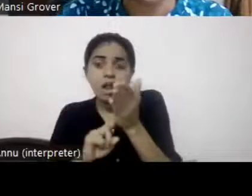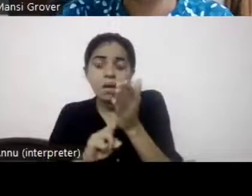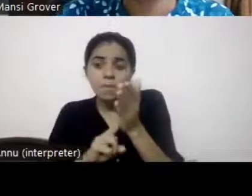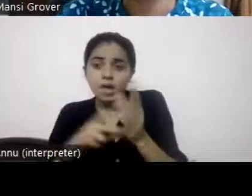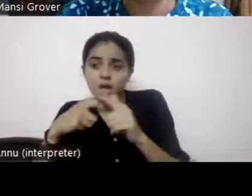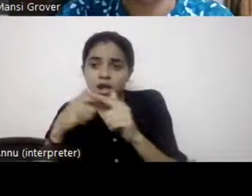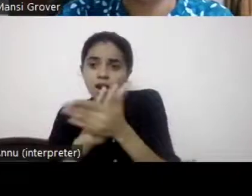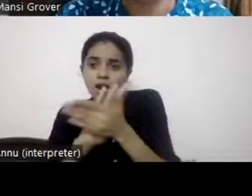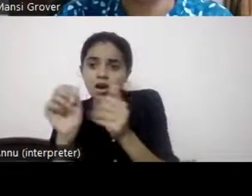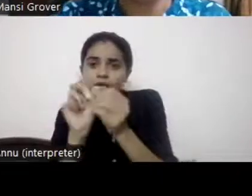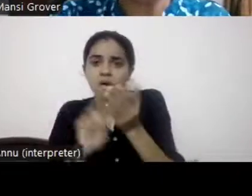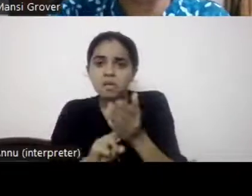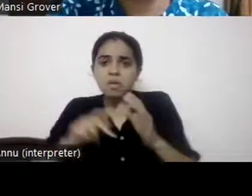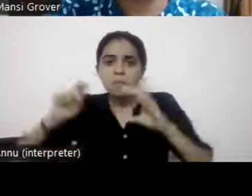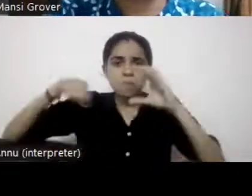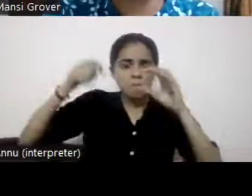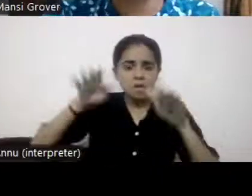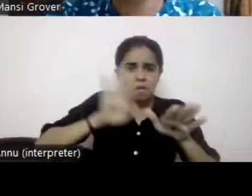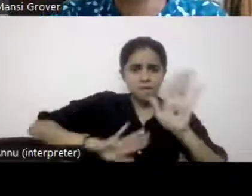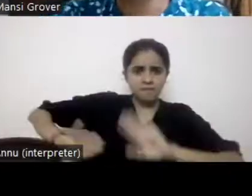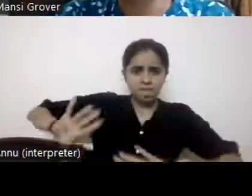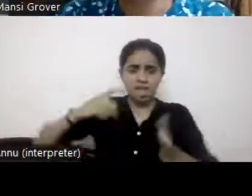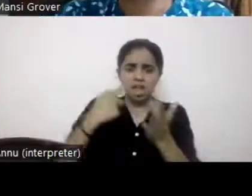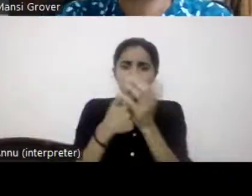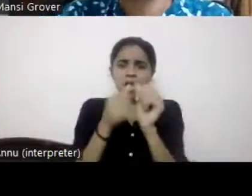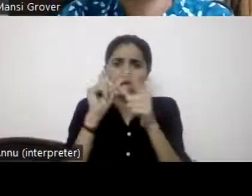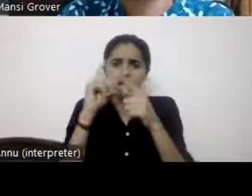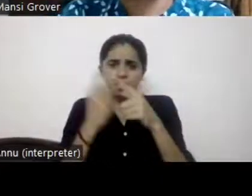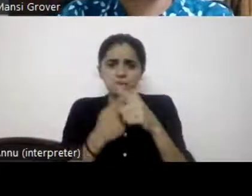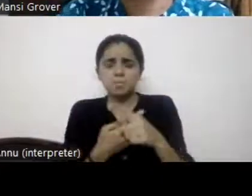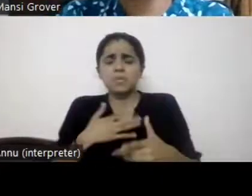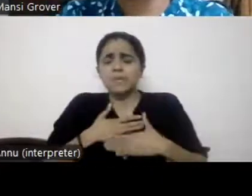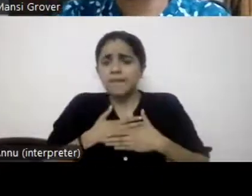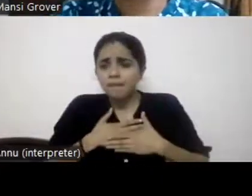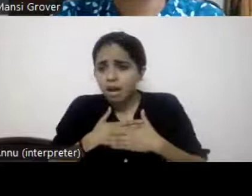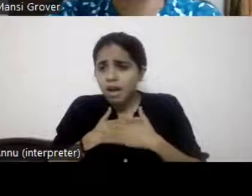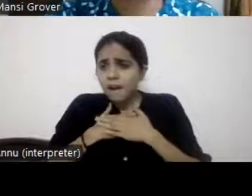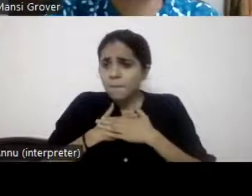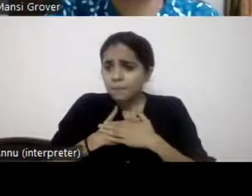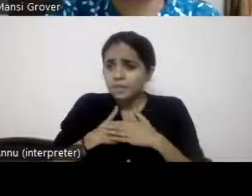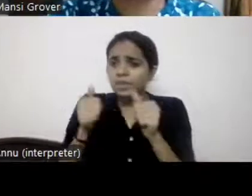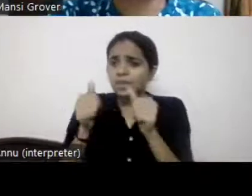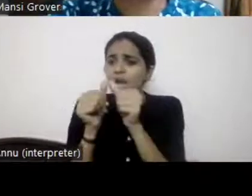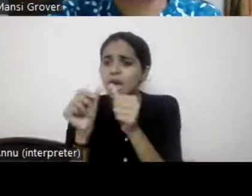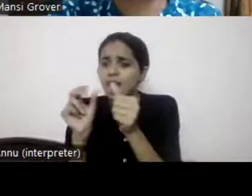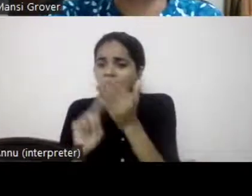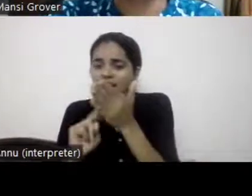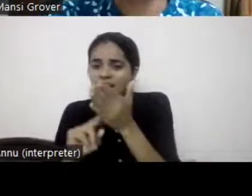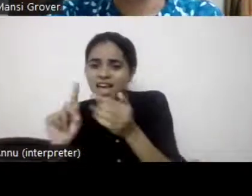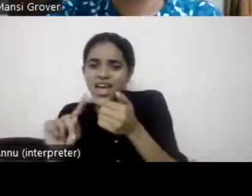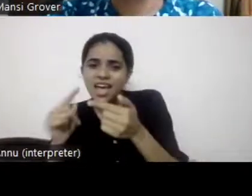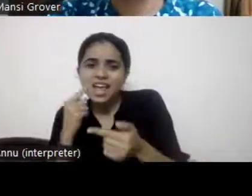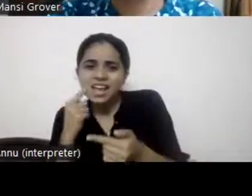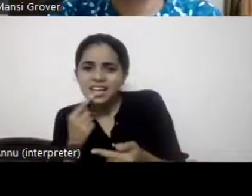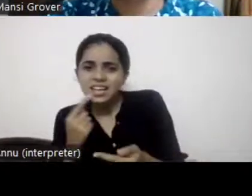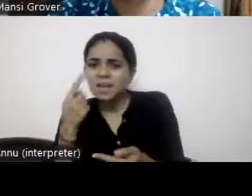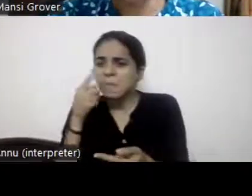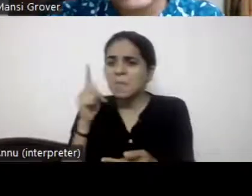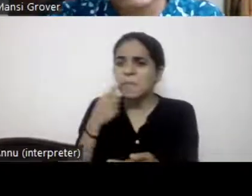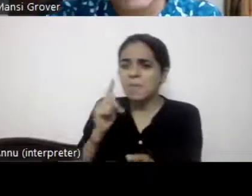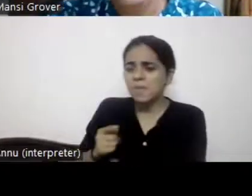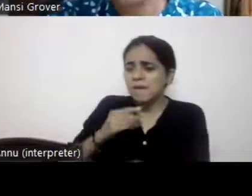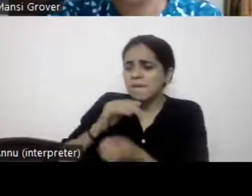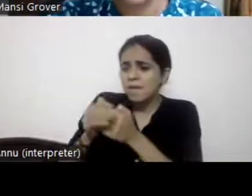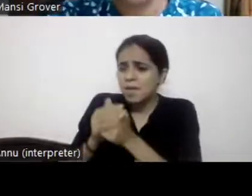Raj, played by Salman Khan, is basically convincing Annie's parents, Flavie and Joseph, to